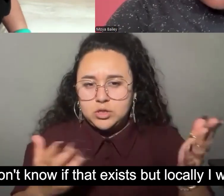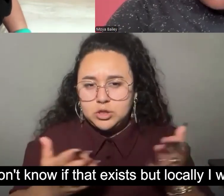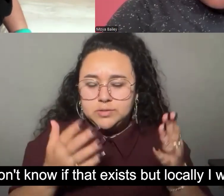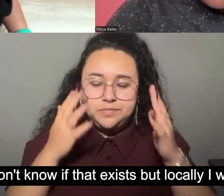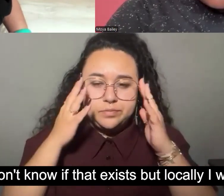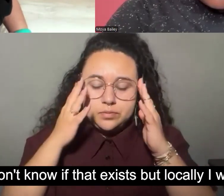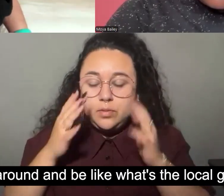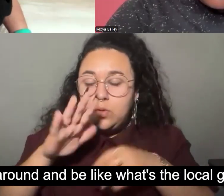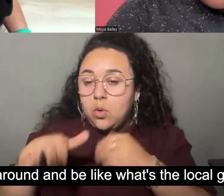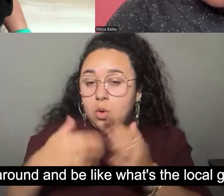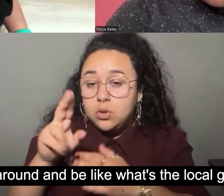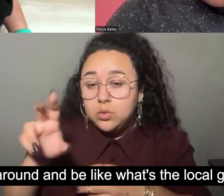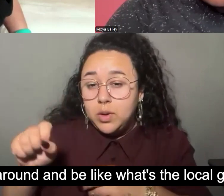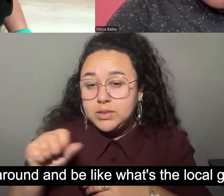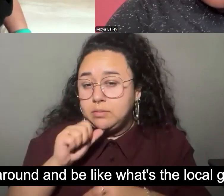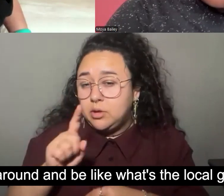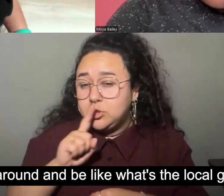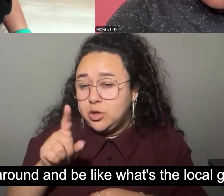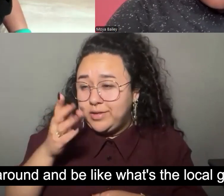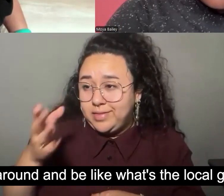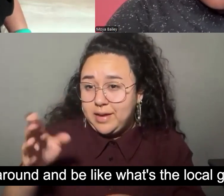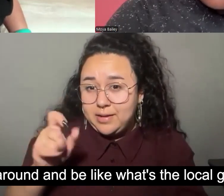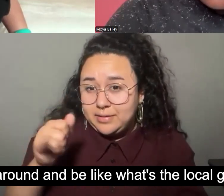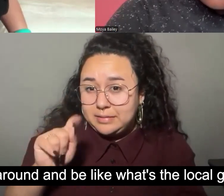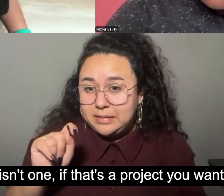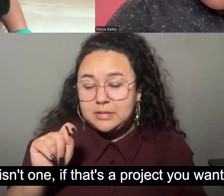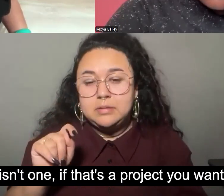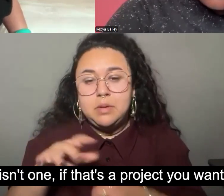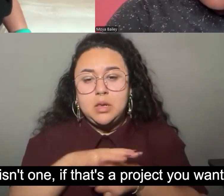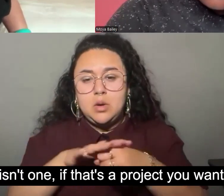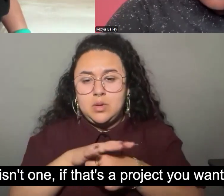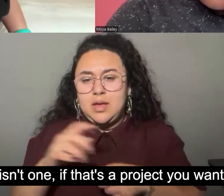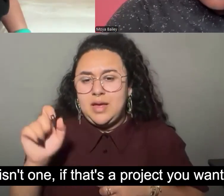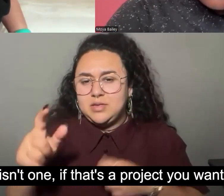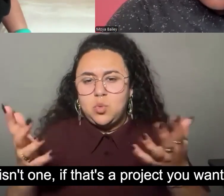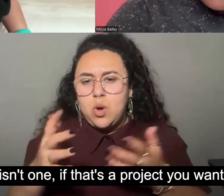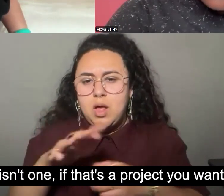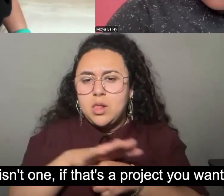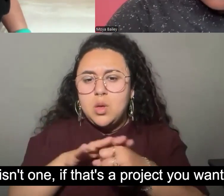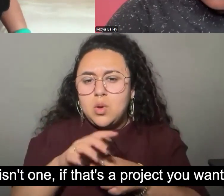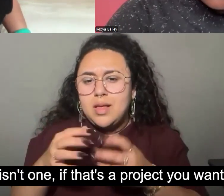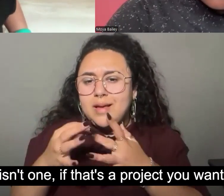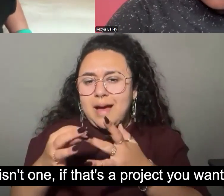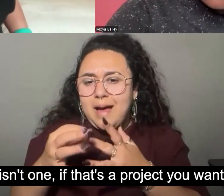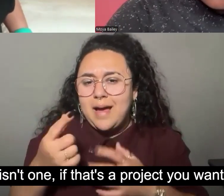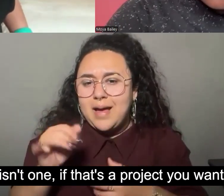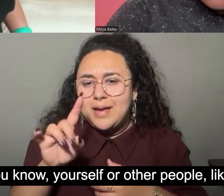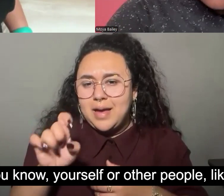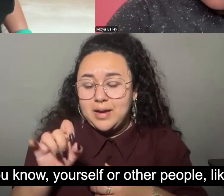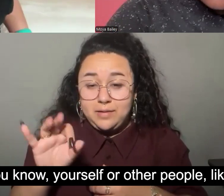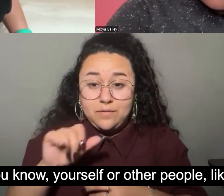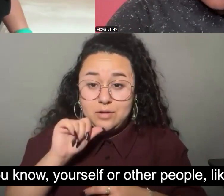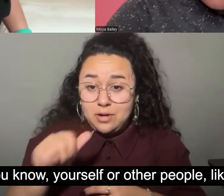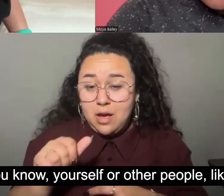like locally, I would just really ask around and be like, what's the local guide? And if there isn't one, if that's a project you want to take